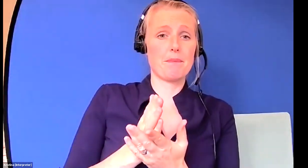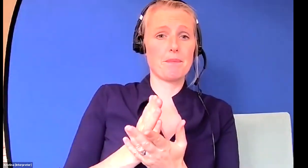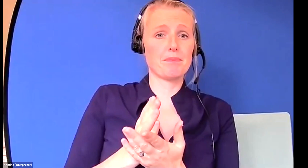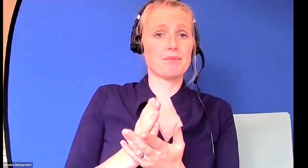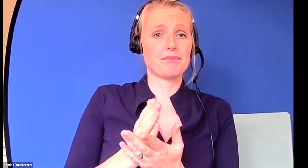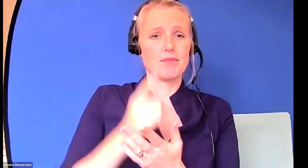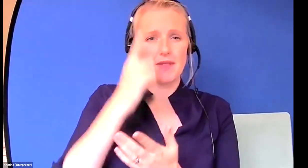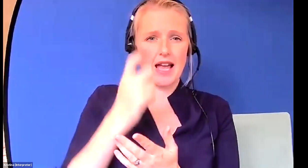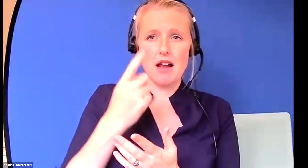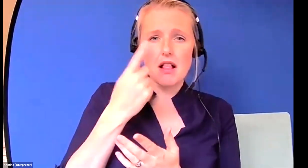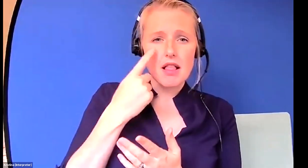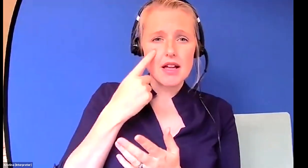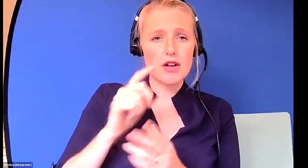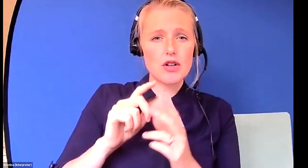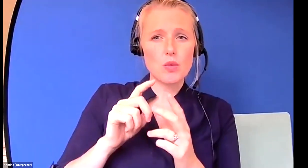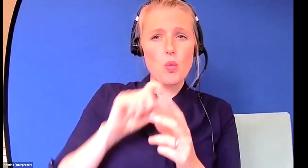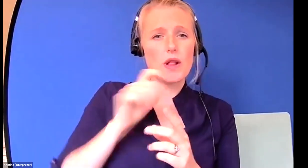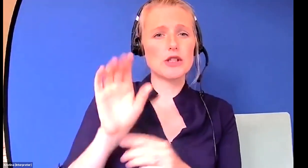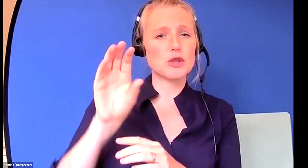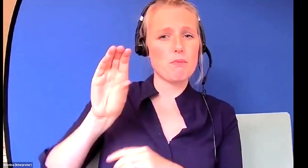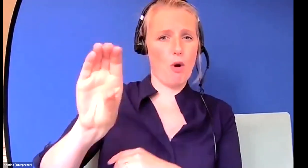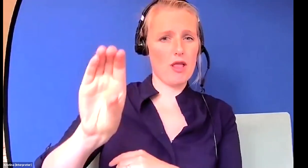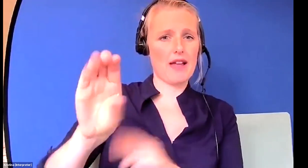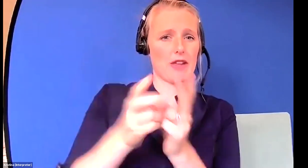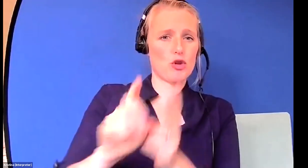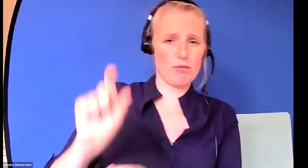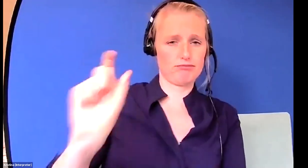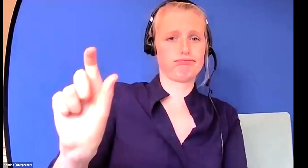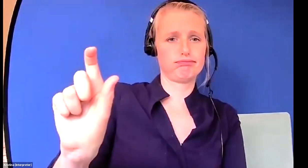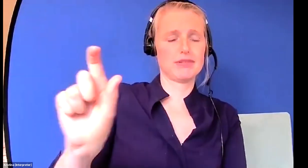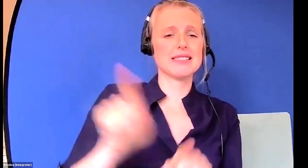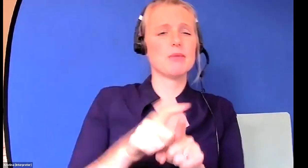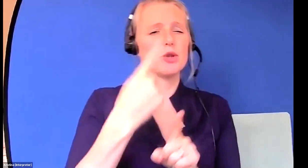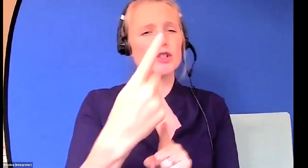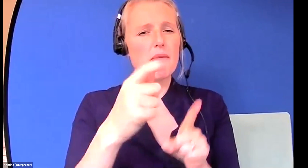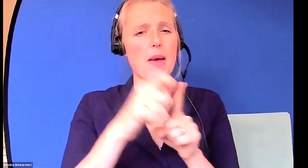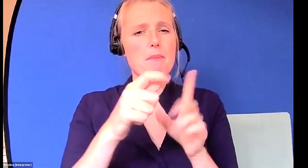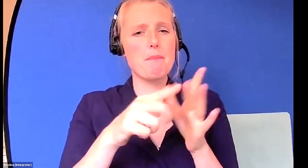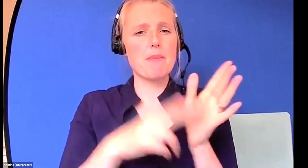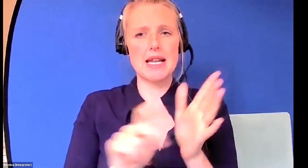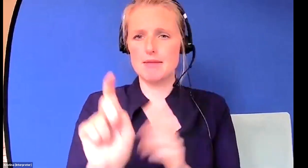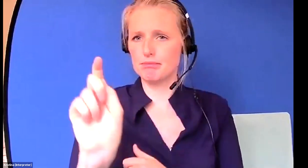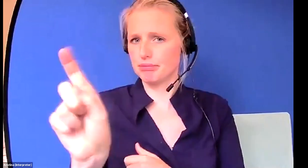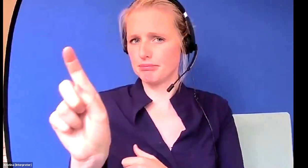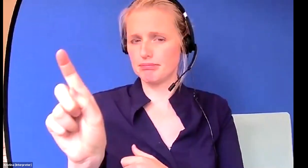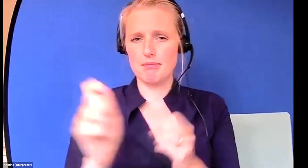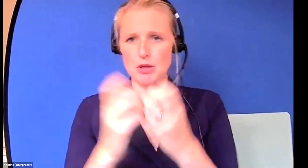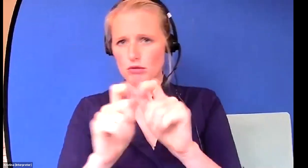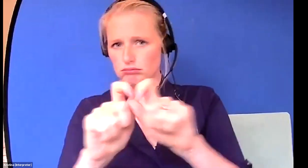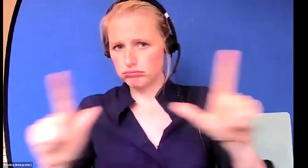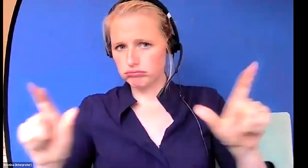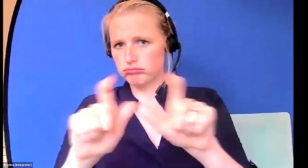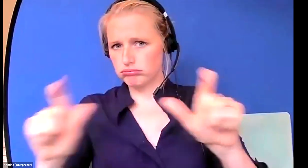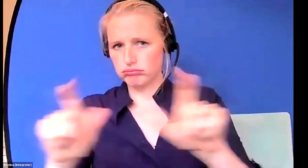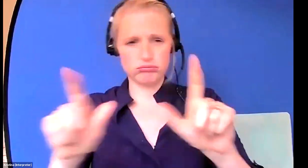you can find them in the chat. We'll be spotlighting them throughout. And you can also pin your video and adjust the screen sizes when we're showing